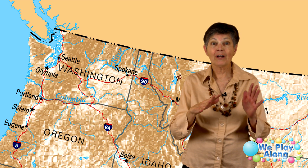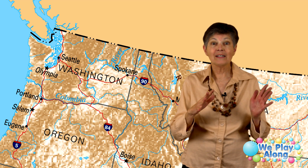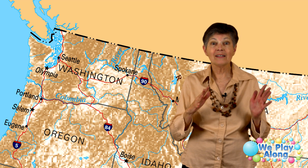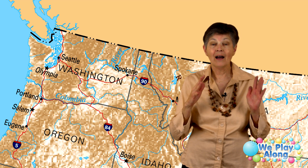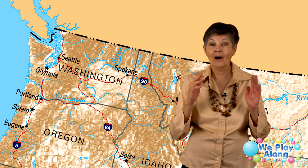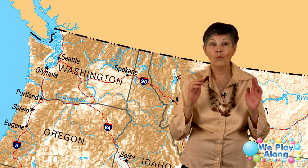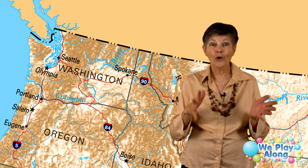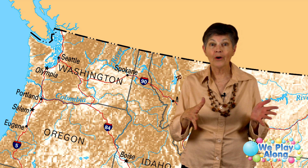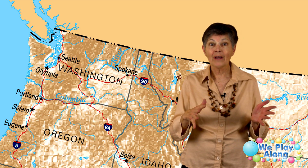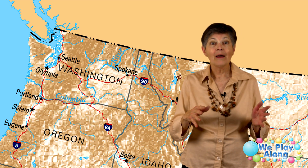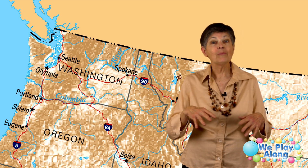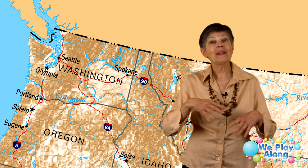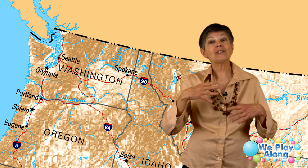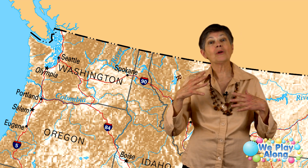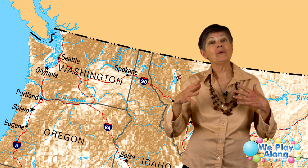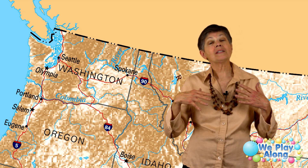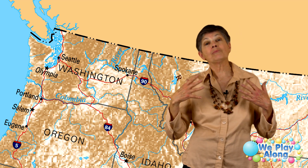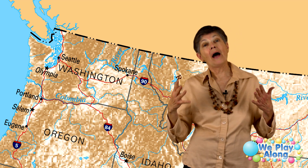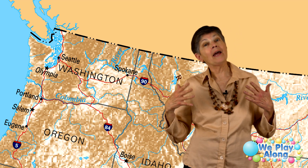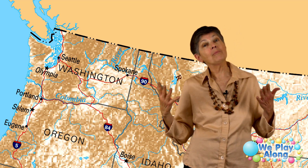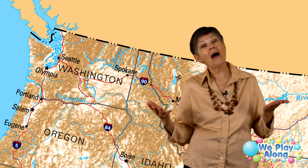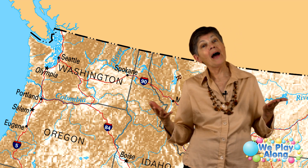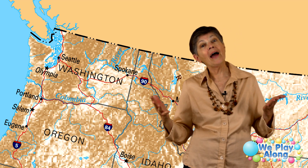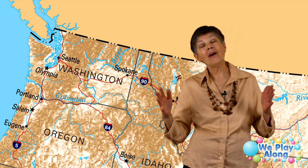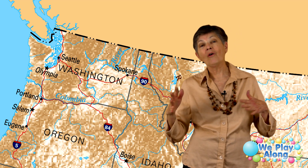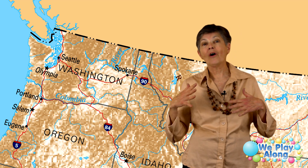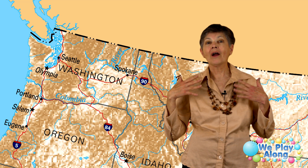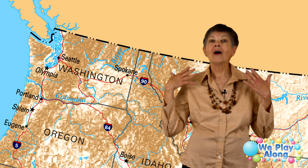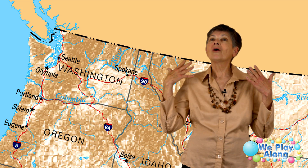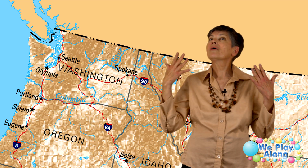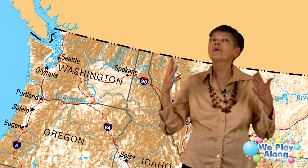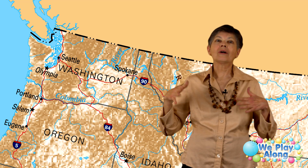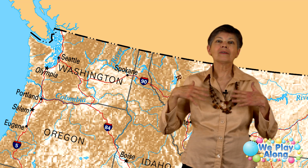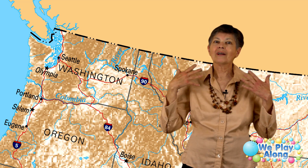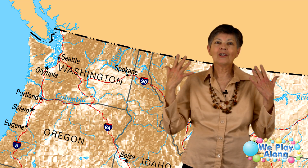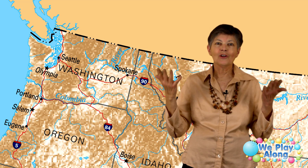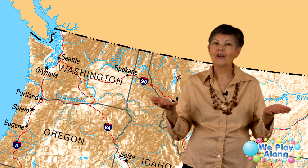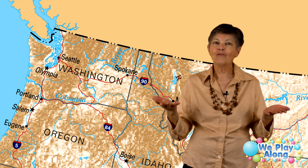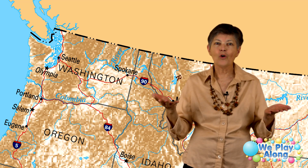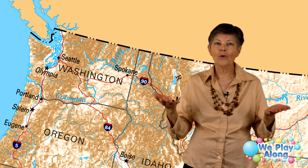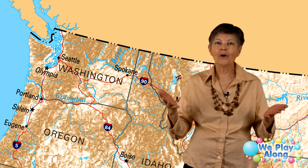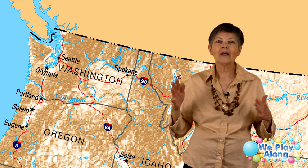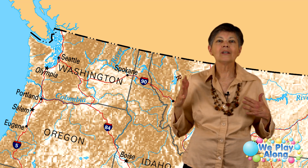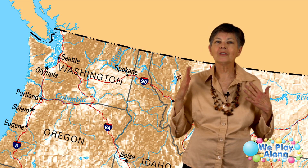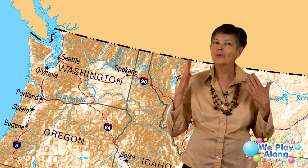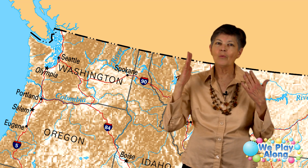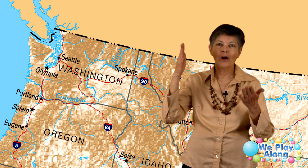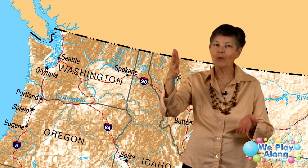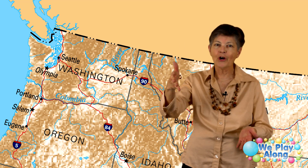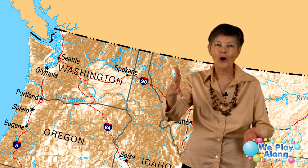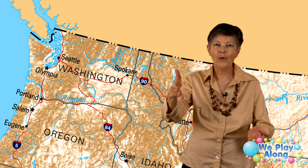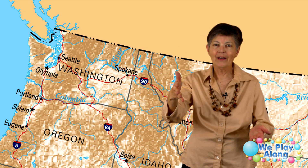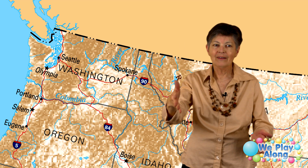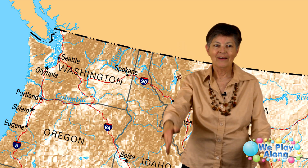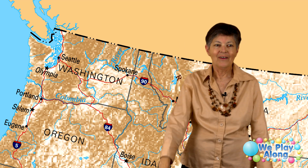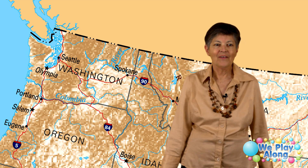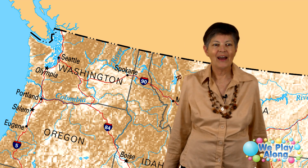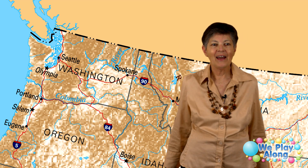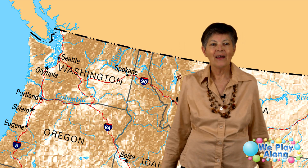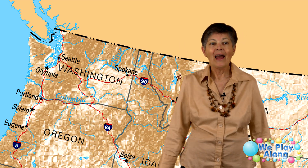American's word, but that's what it means, is by and by, or we're looking forward to where we're going. Okay,